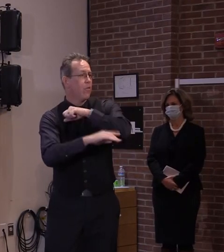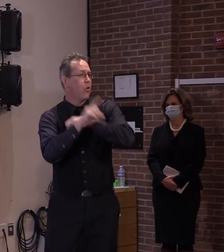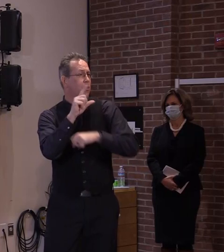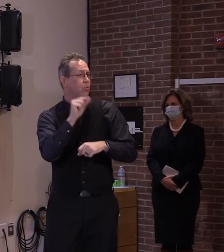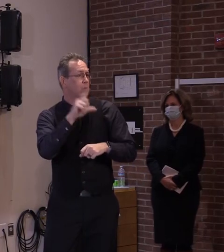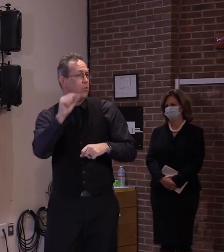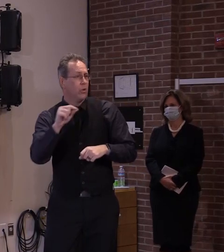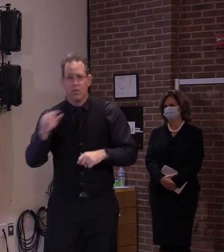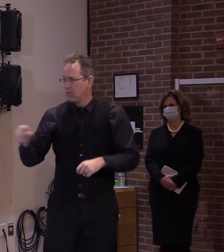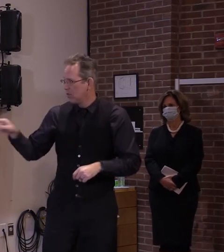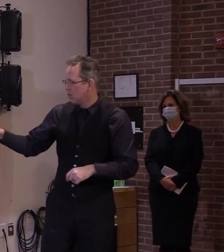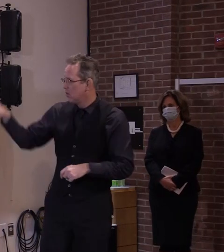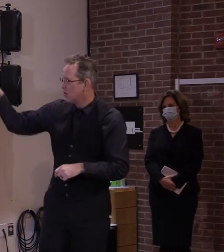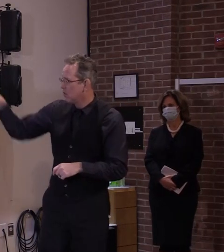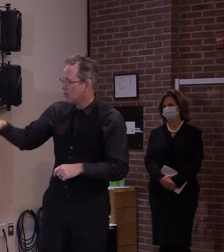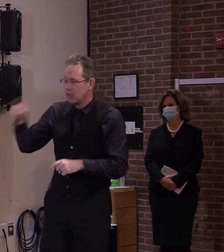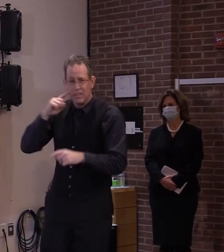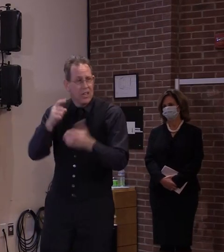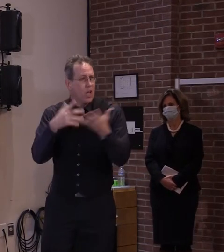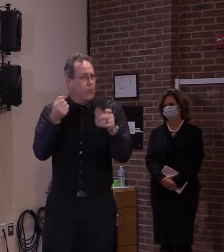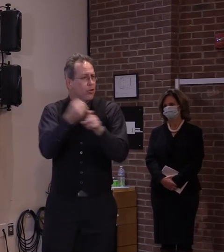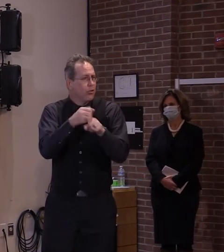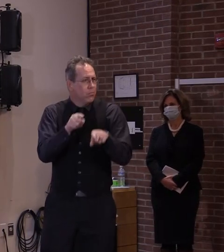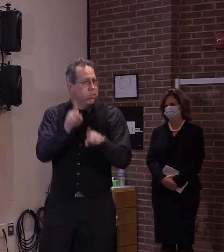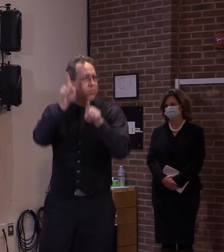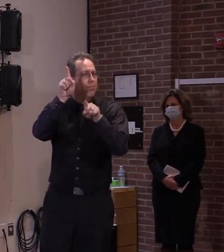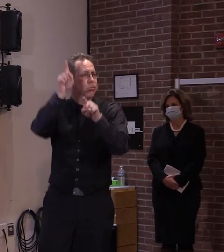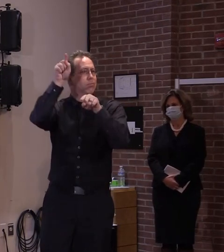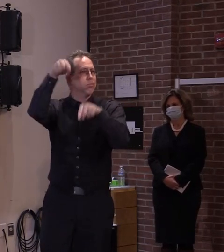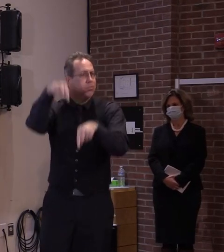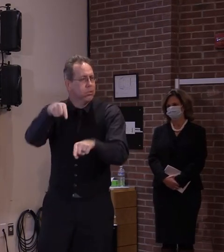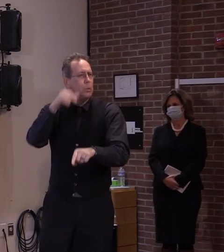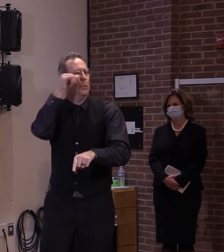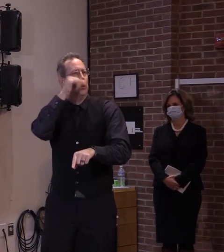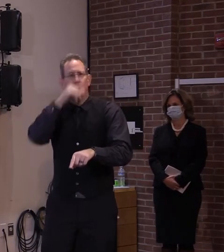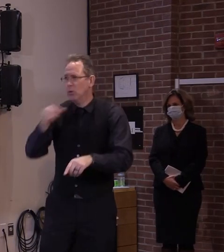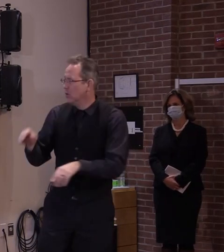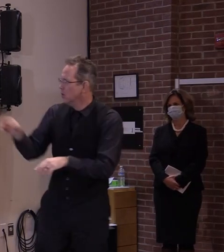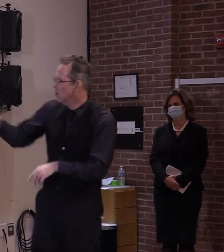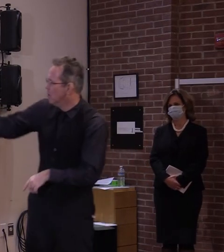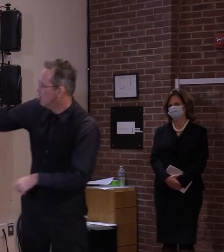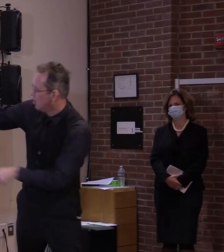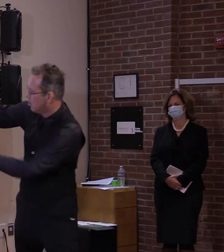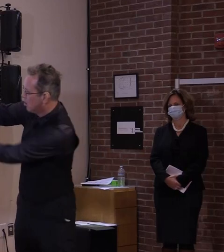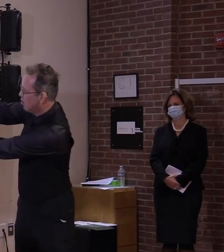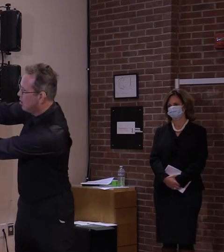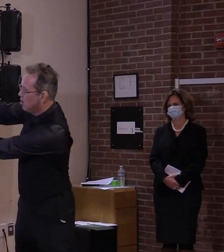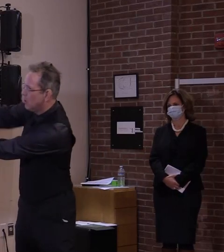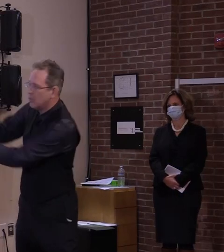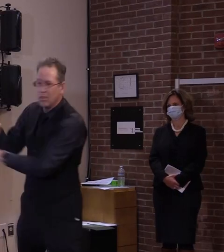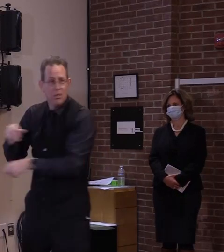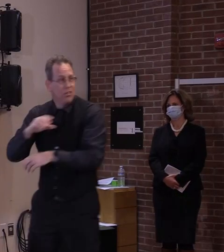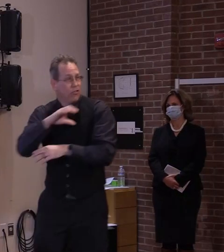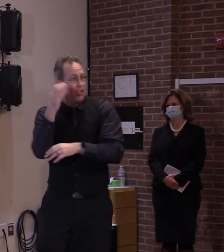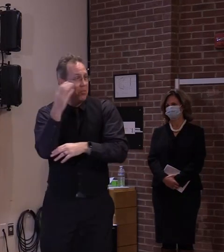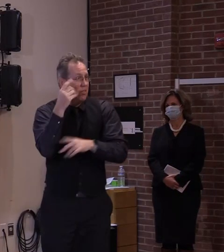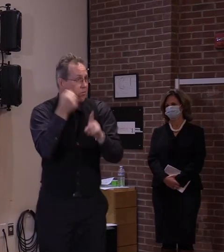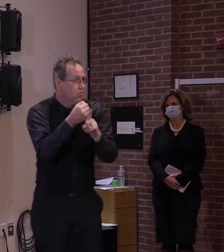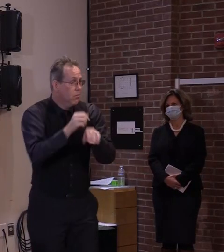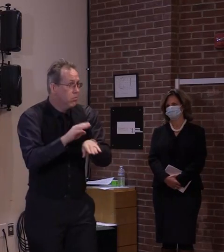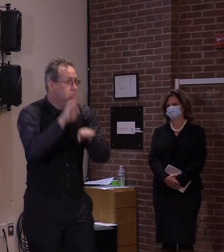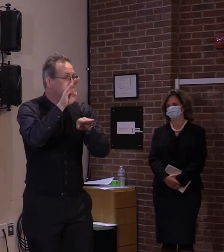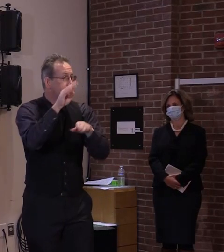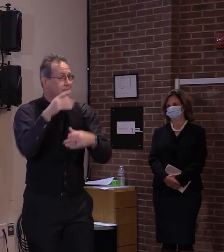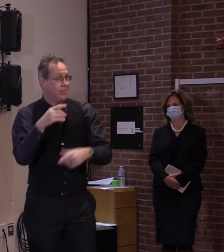at the beginning of the Christmas holiday to the weeks following Christmas and New Year's increased about 50% in Vermont. So if we were to see a